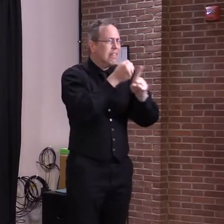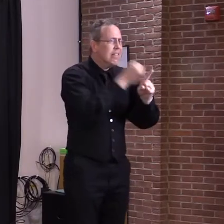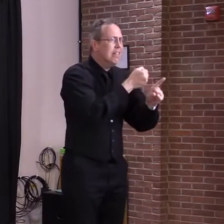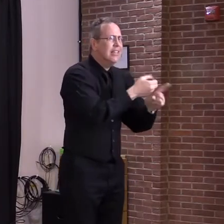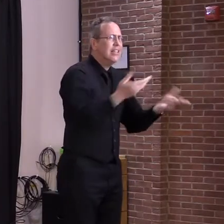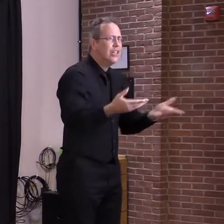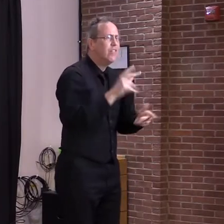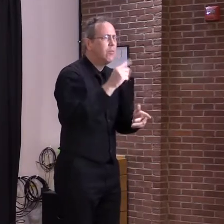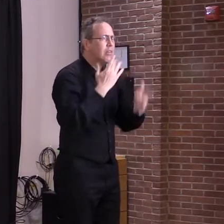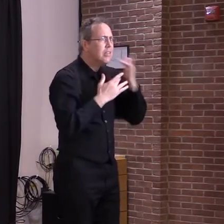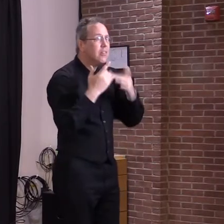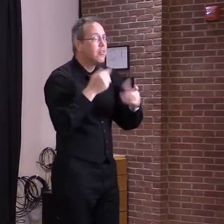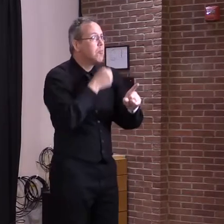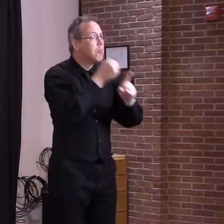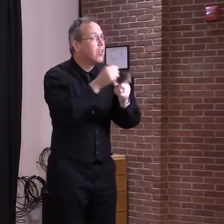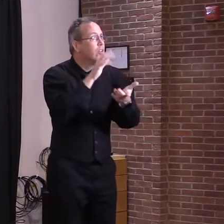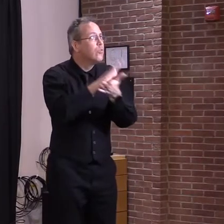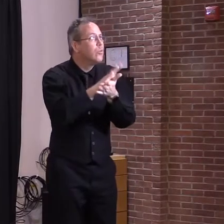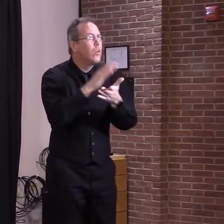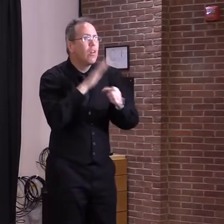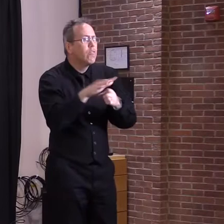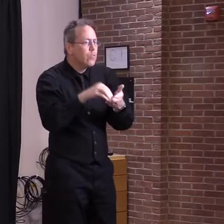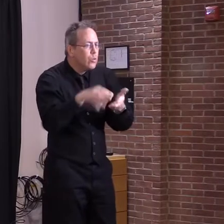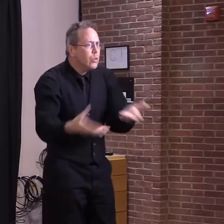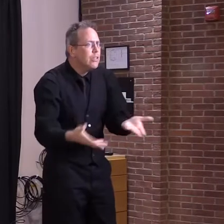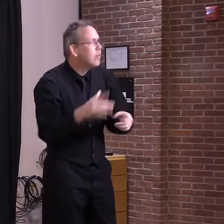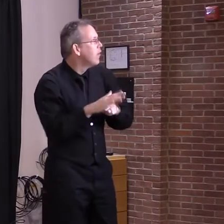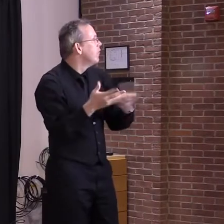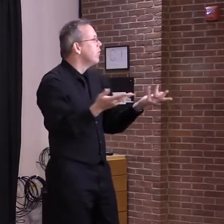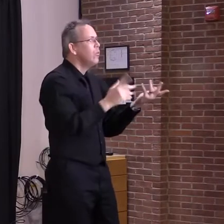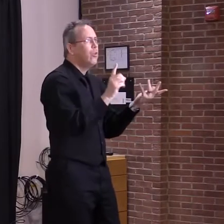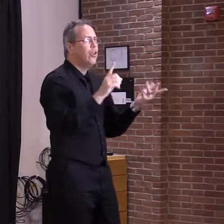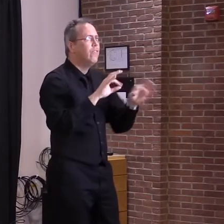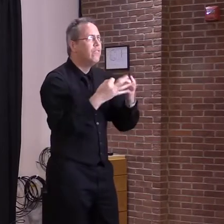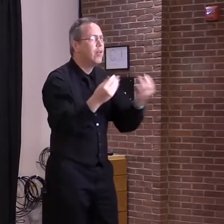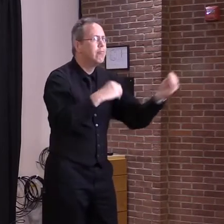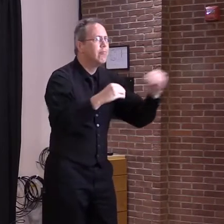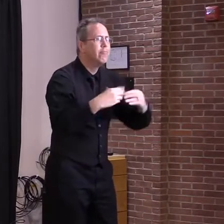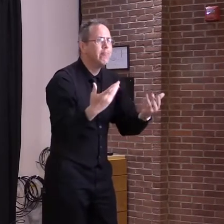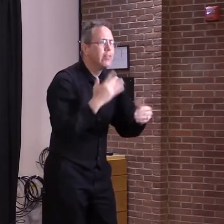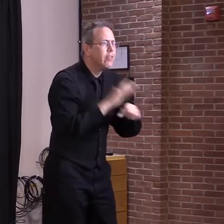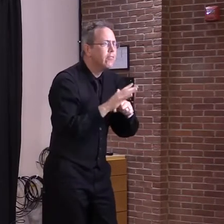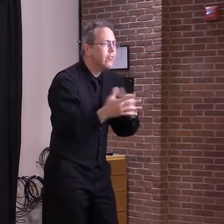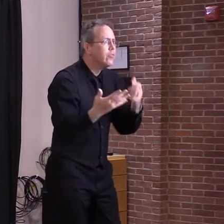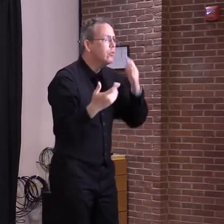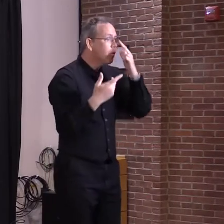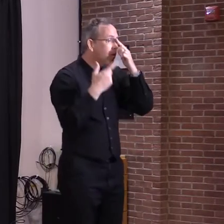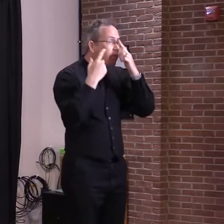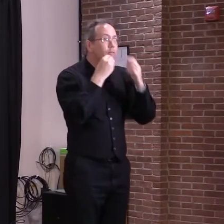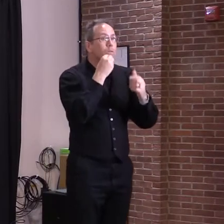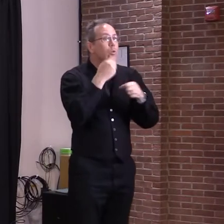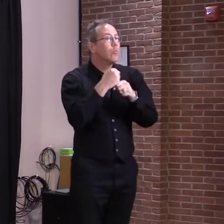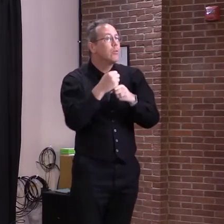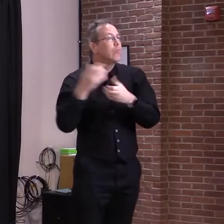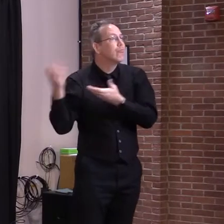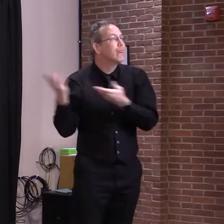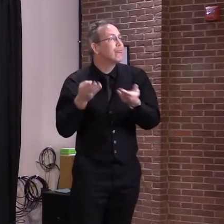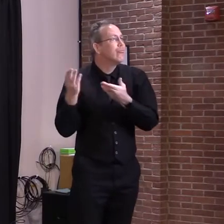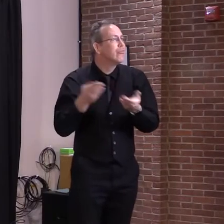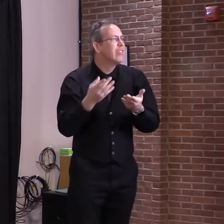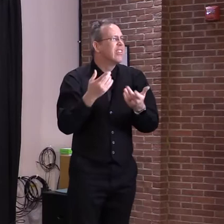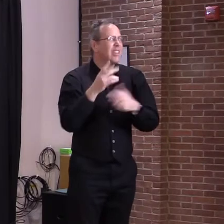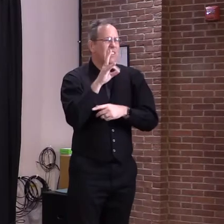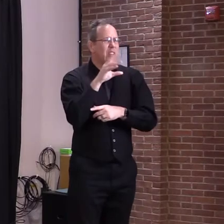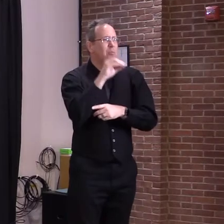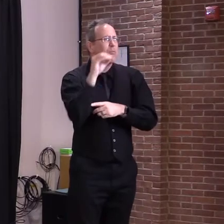to businesses not operating at full capacity. We had a food producer recently tell us they could only operate at about